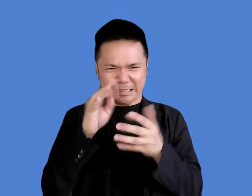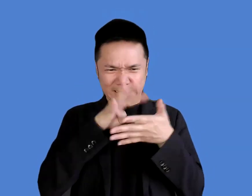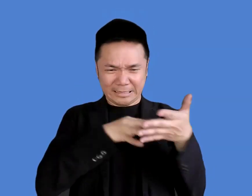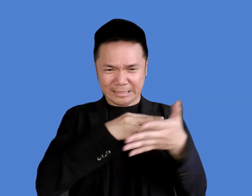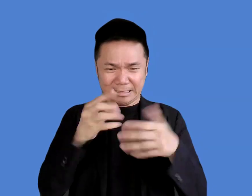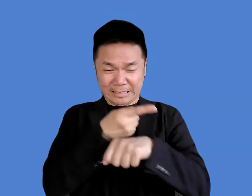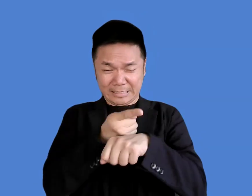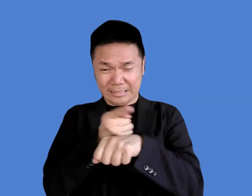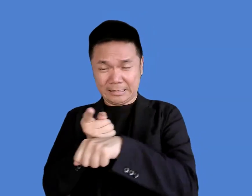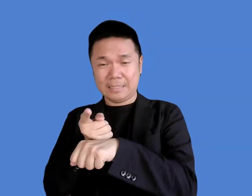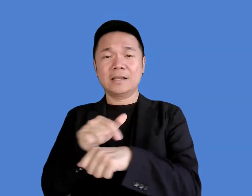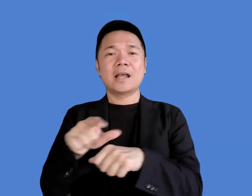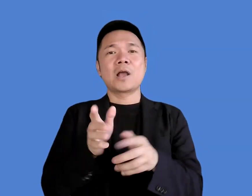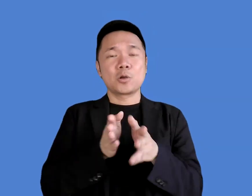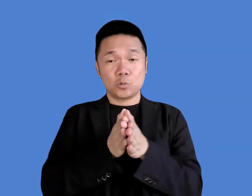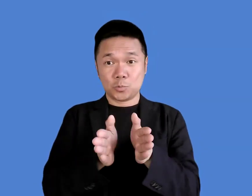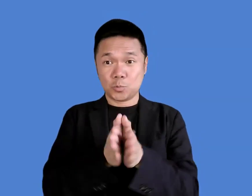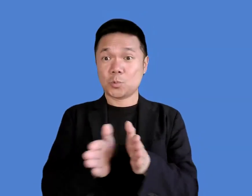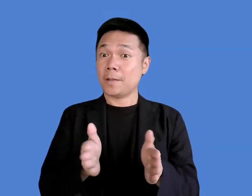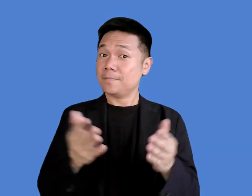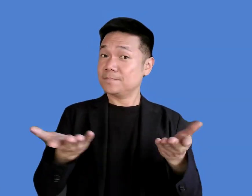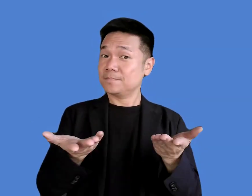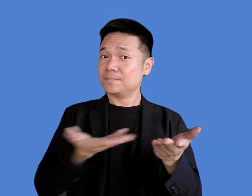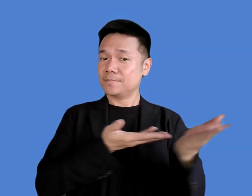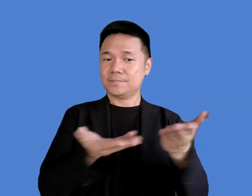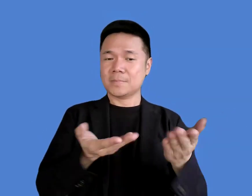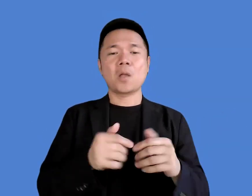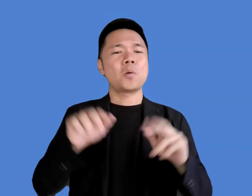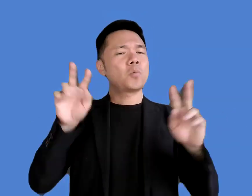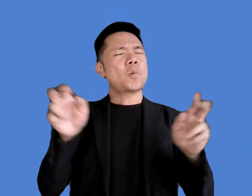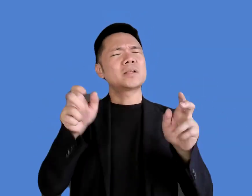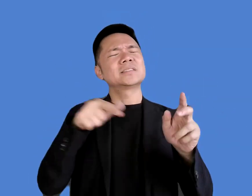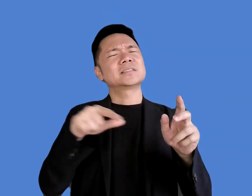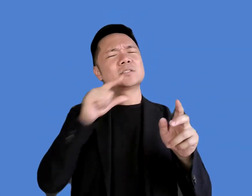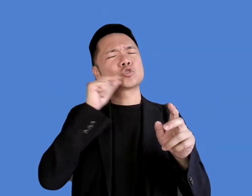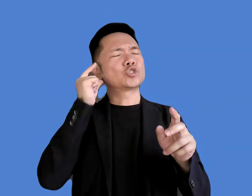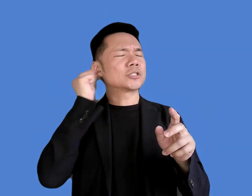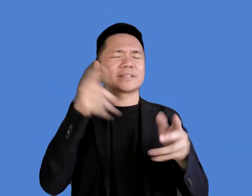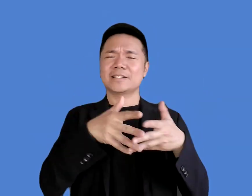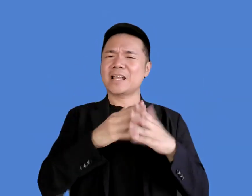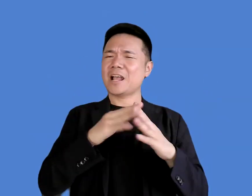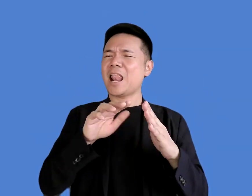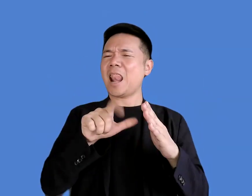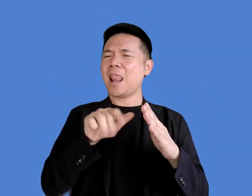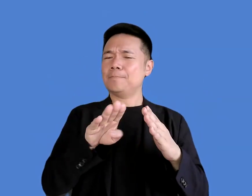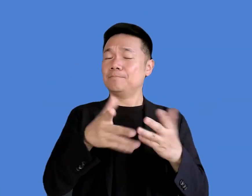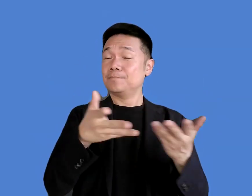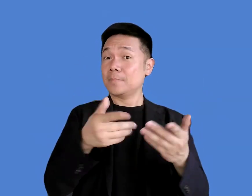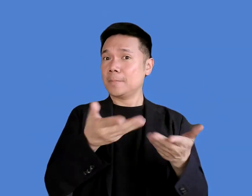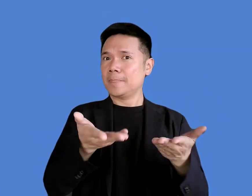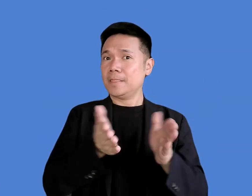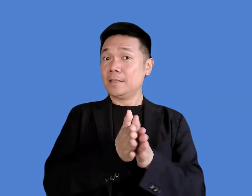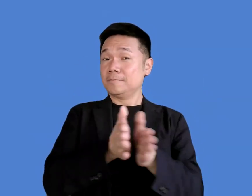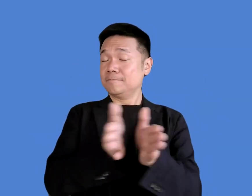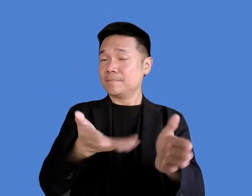I'm going to share an introduction and an overview to what the Gender Action Lab is, and tell all of you how we got